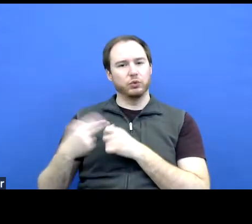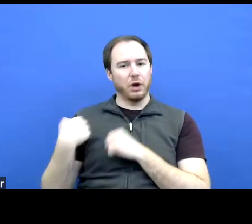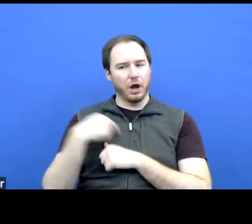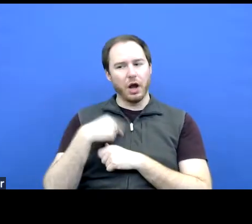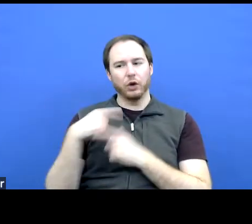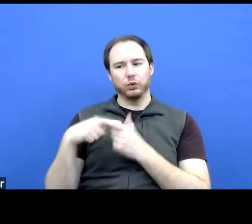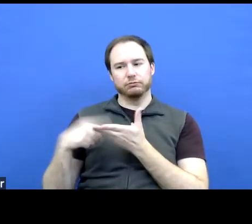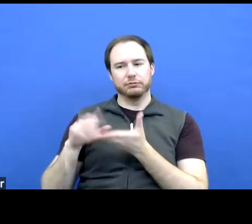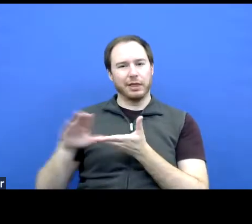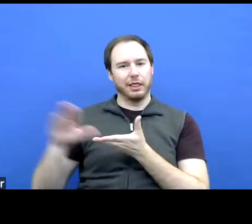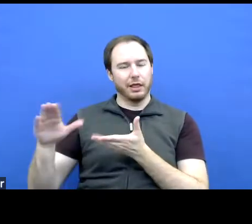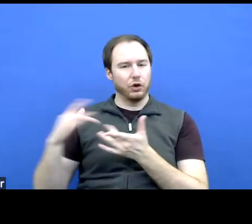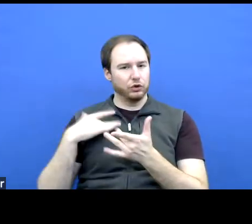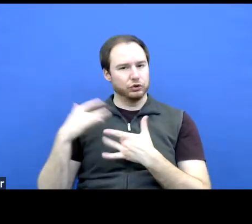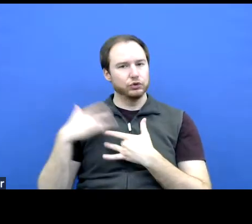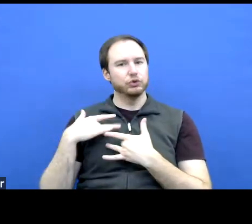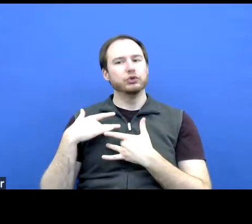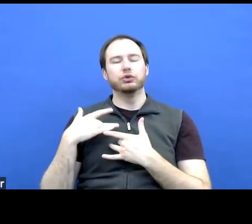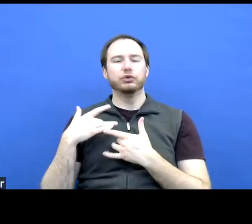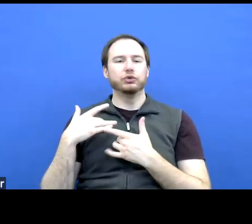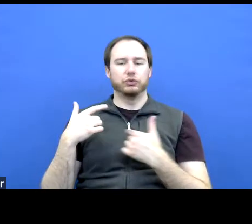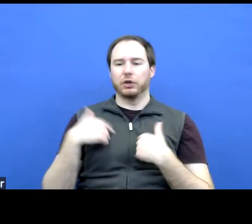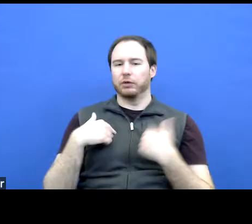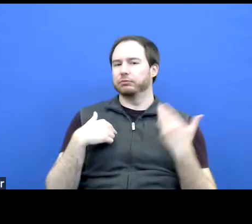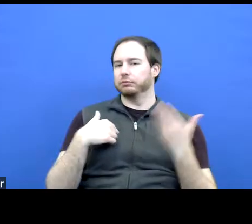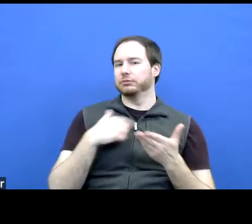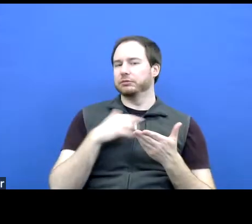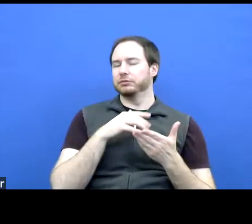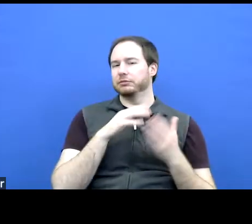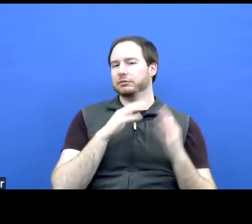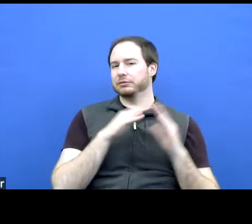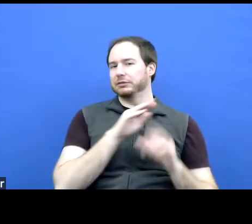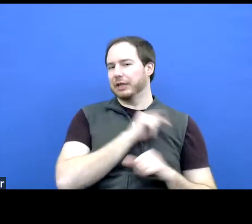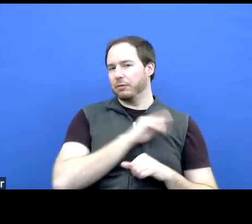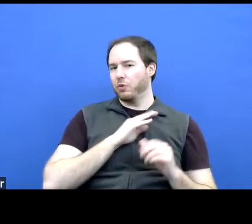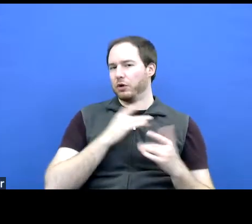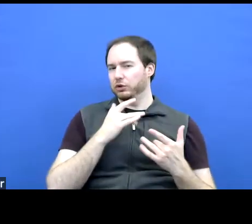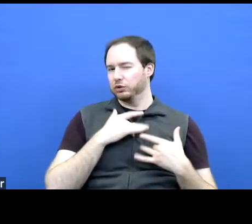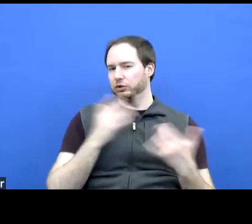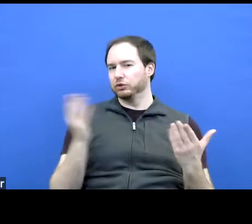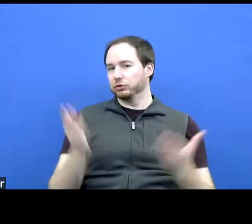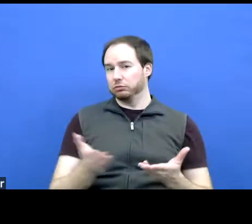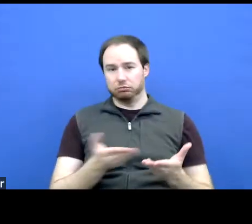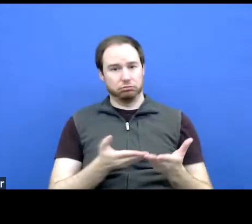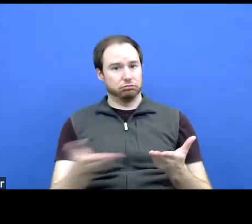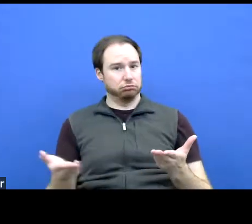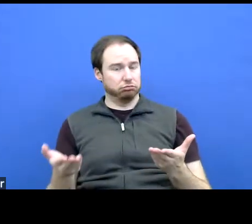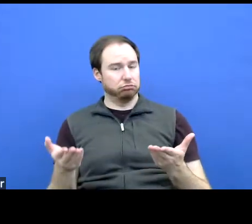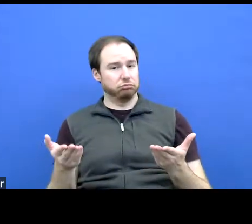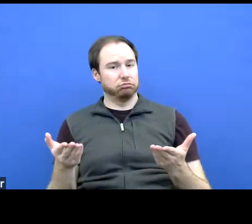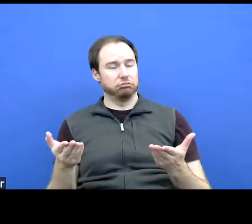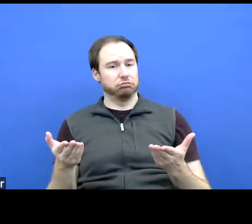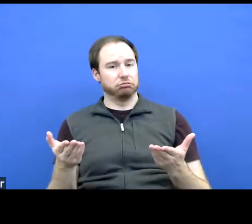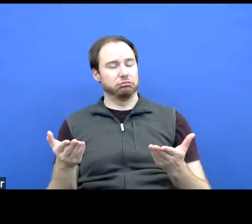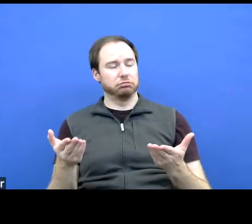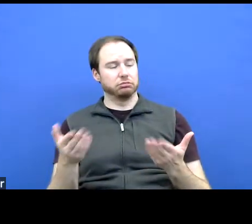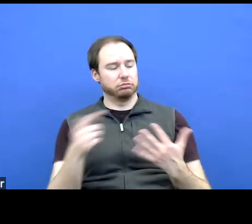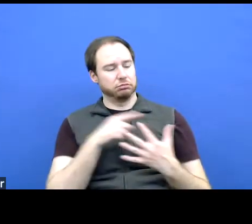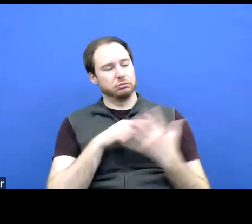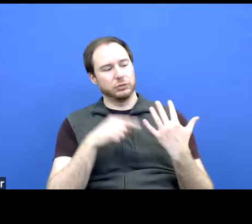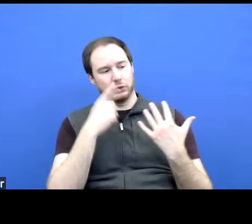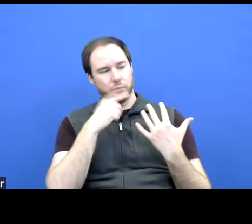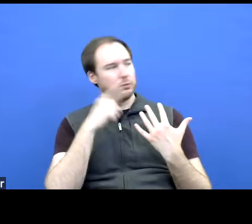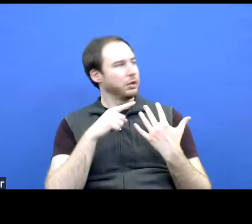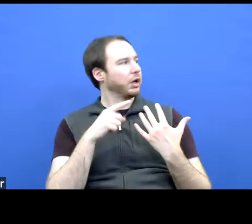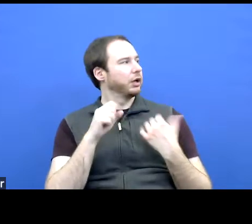their concerns as well. I'll bring the concerns from the town board. Again, if one of the other town board